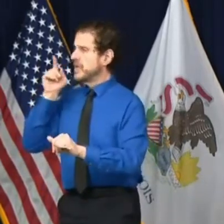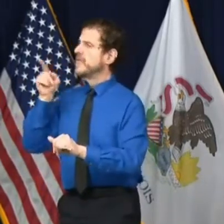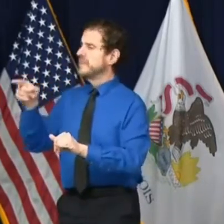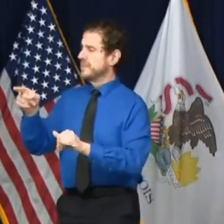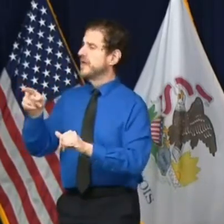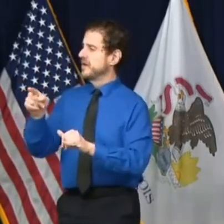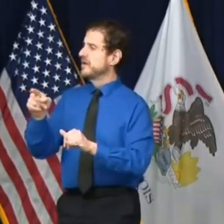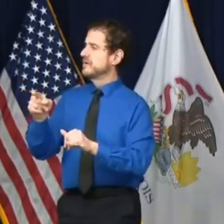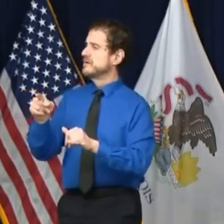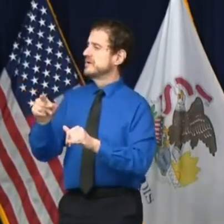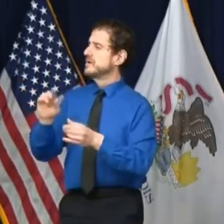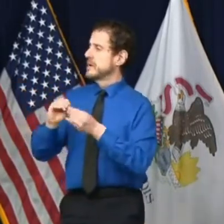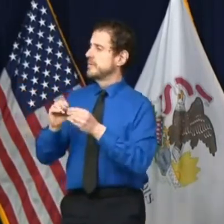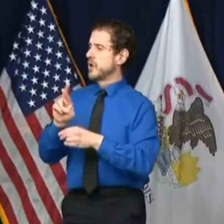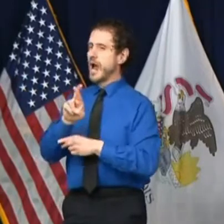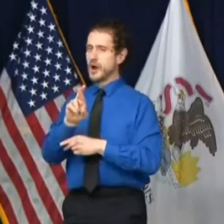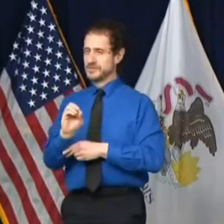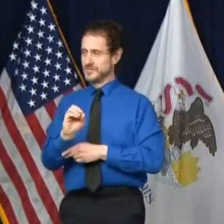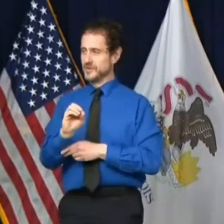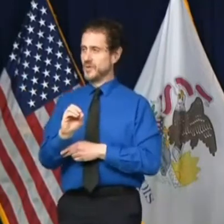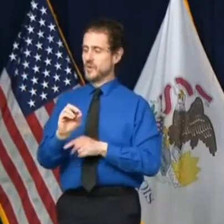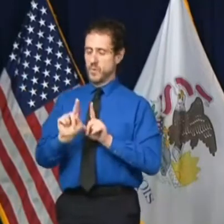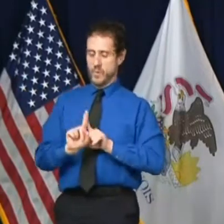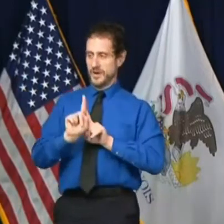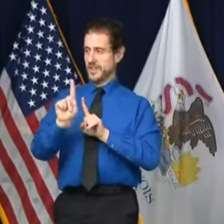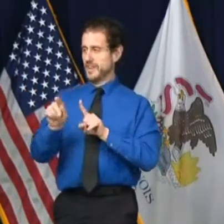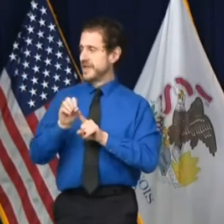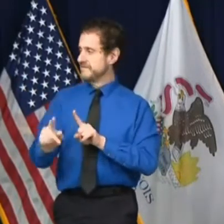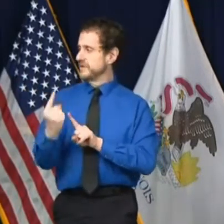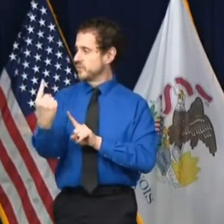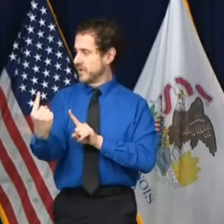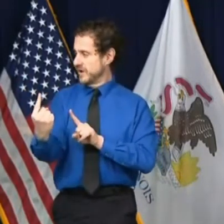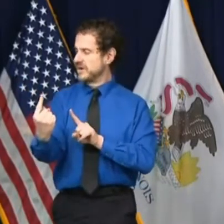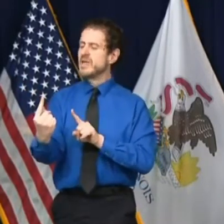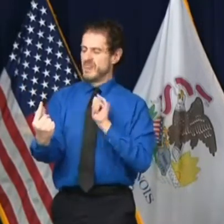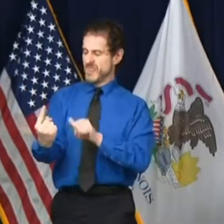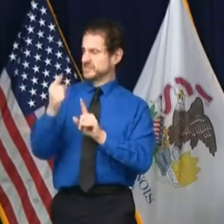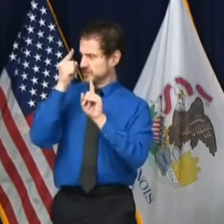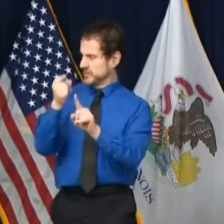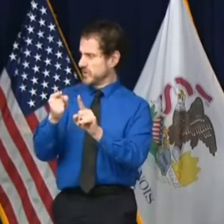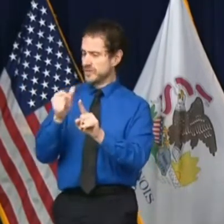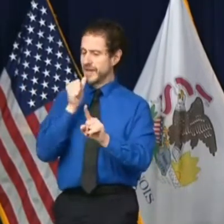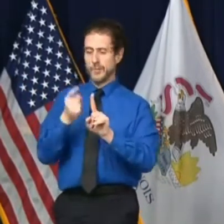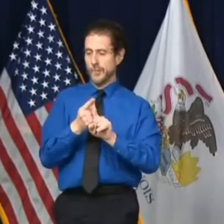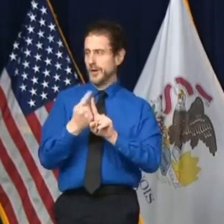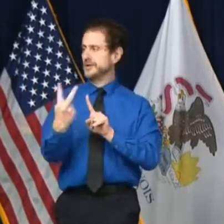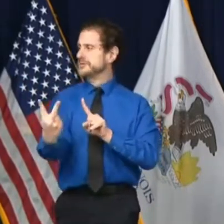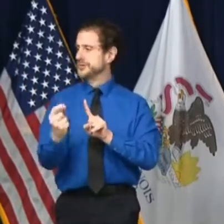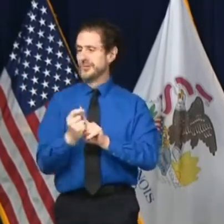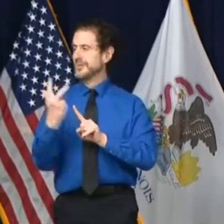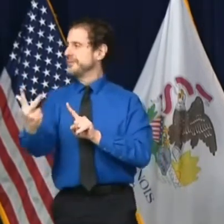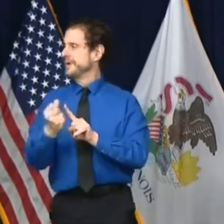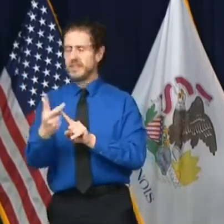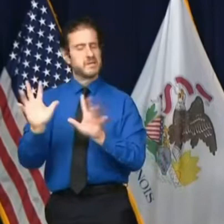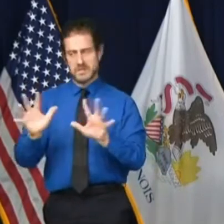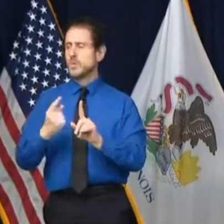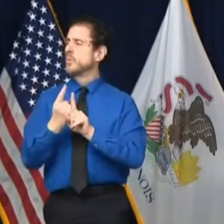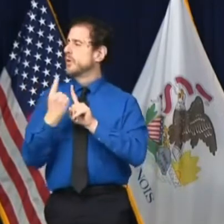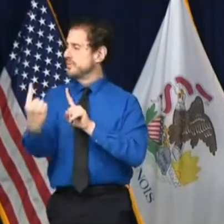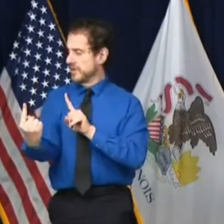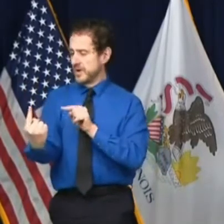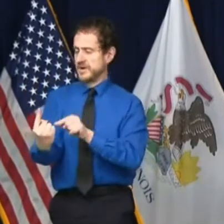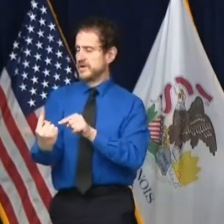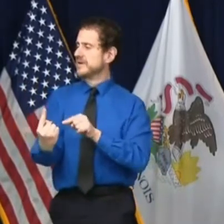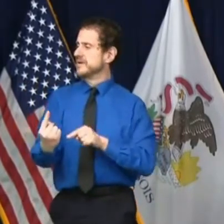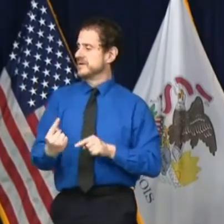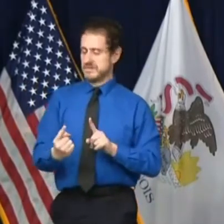1. We've headed in the right direction. We're moving in the right direction still. And as to the point about the R-naught starting to move,